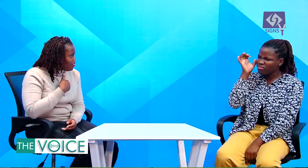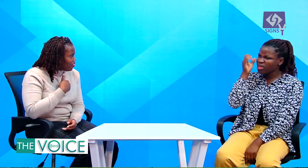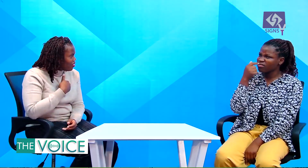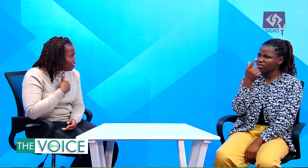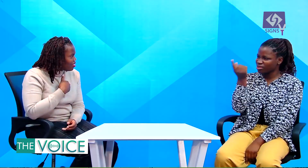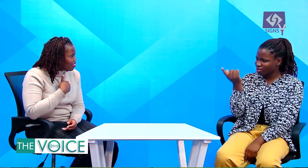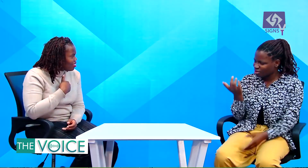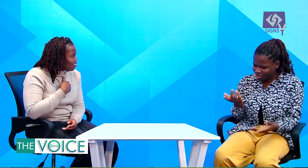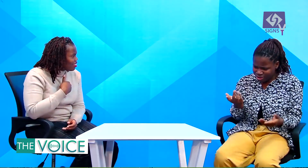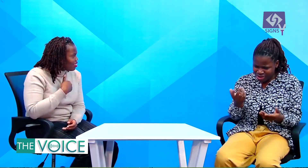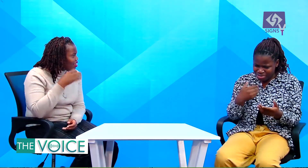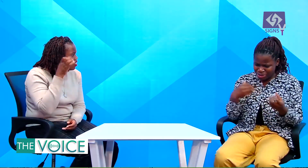deaf.